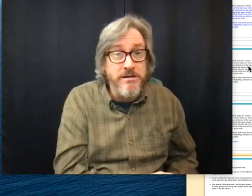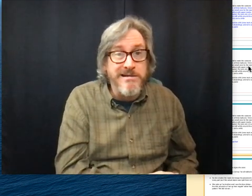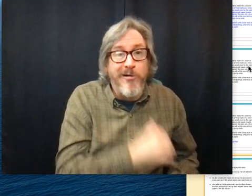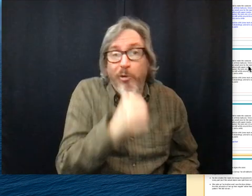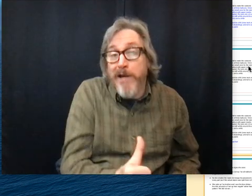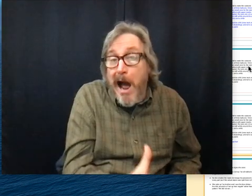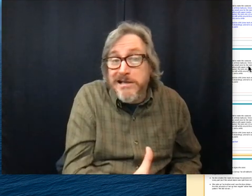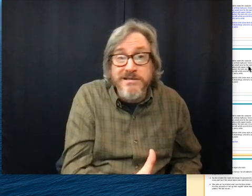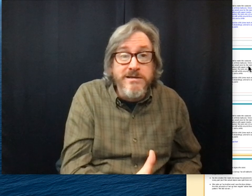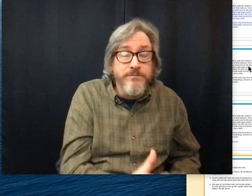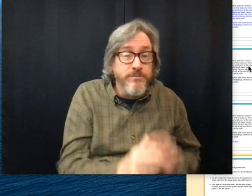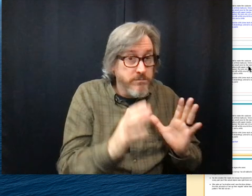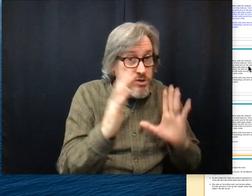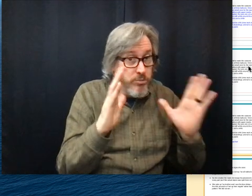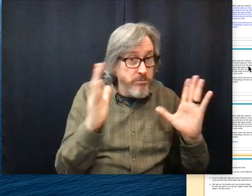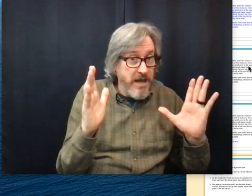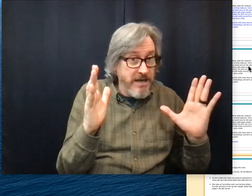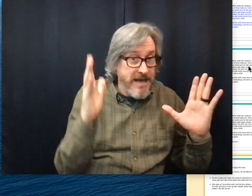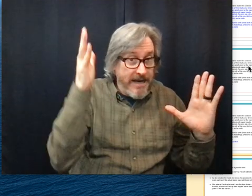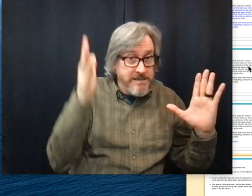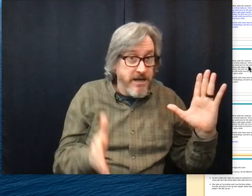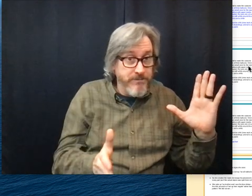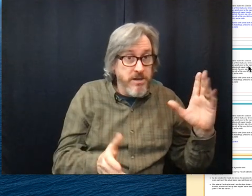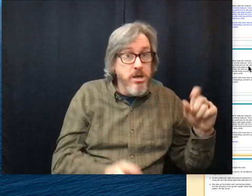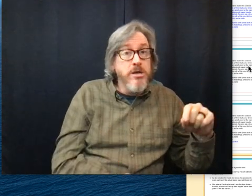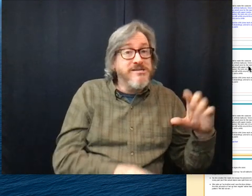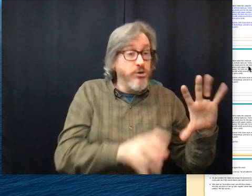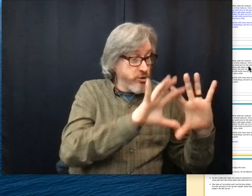right, or not. So any